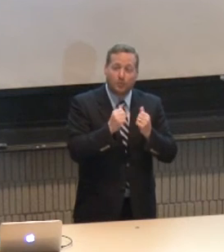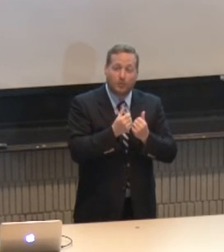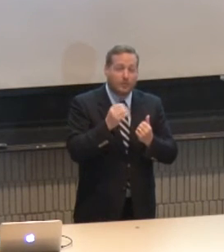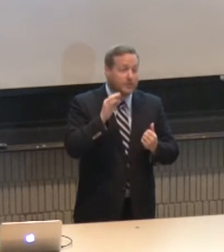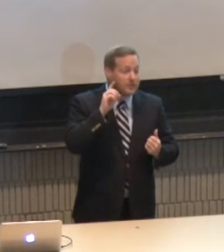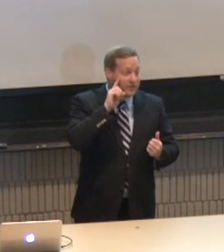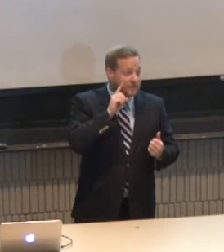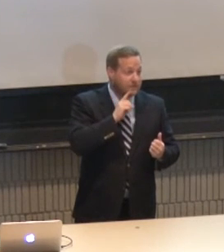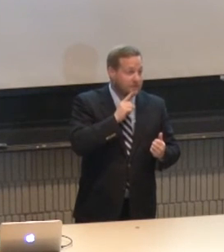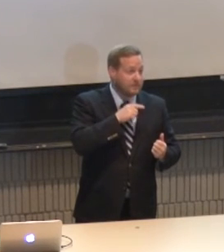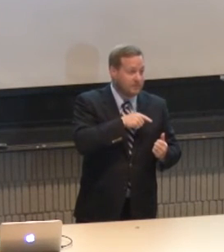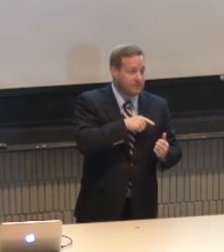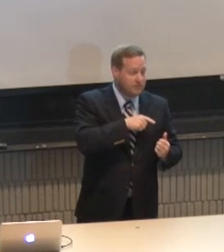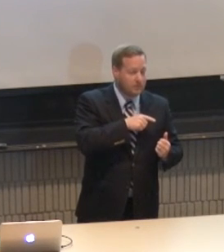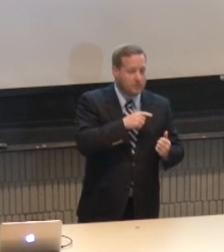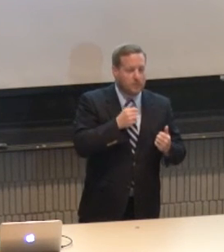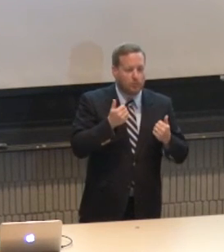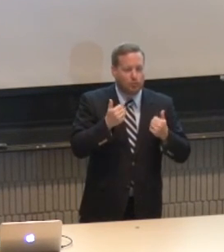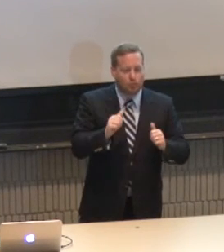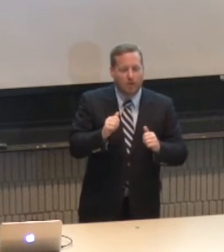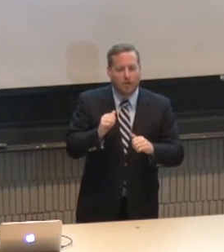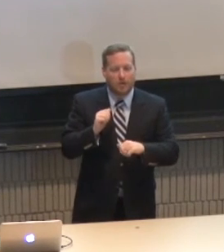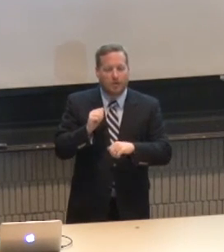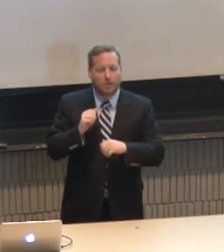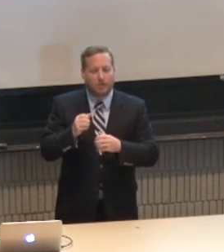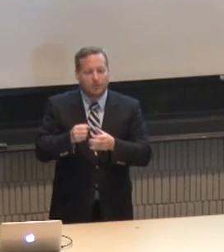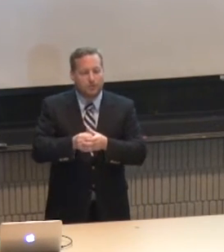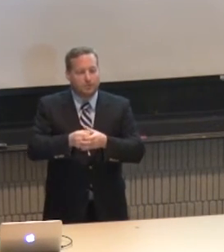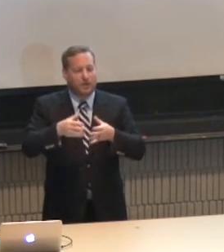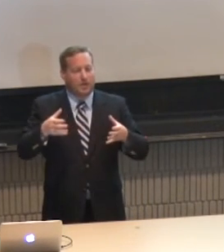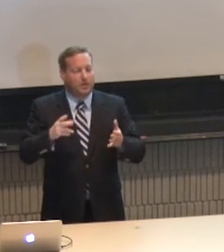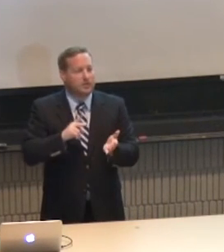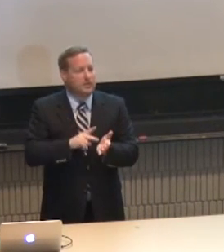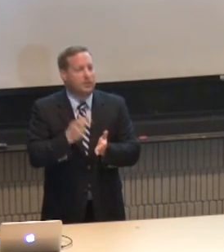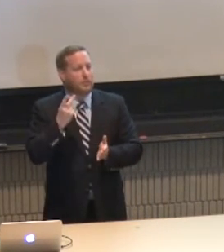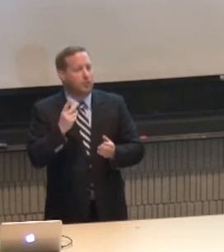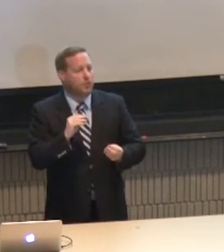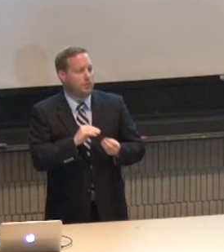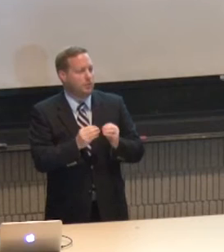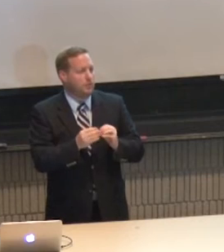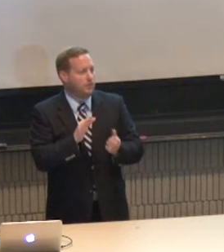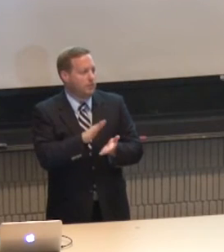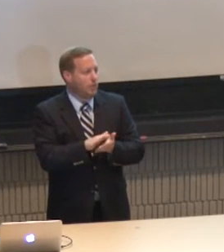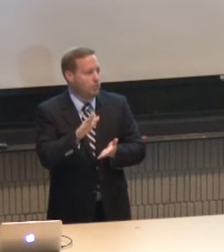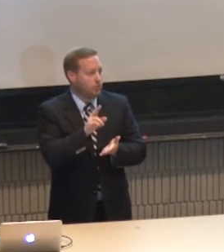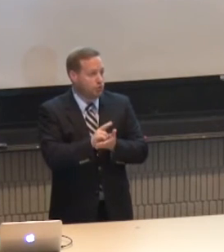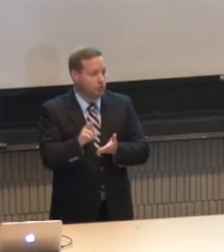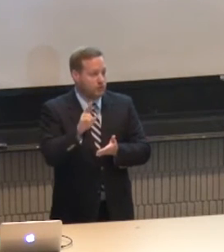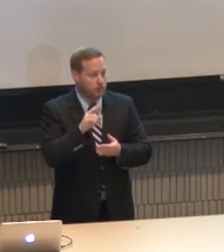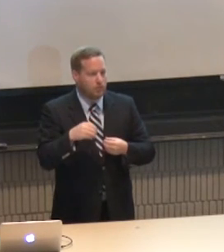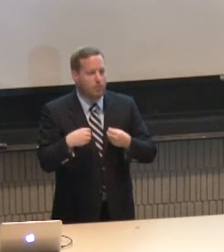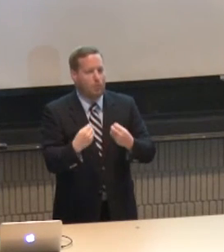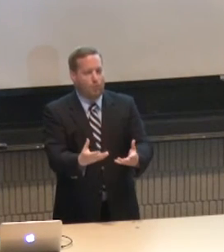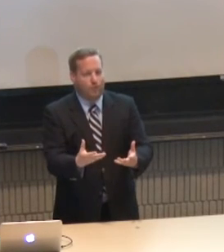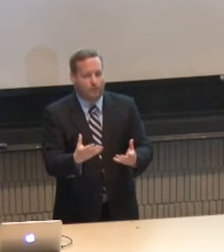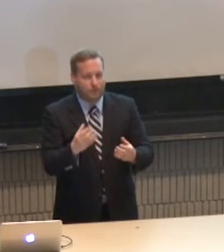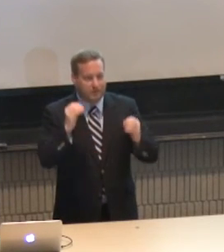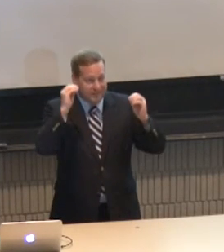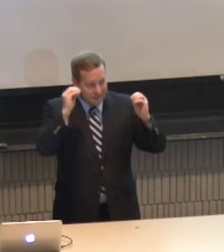fluent in the language. The National Association of the Deaf, NAD, actually has tried to double